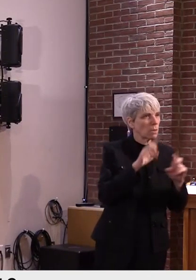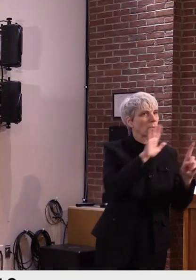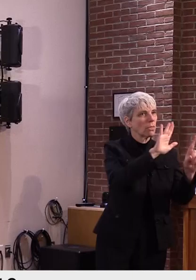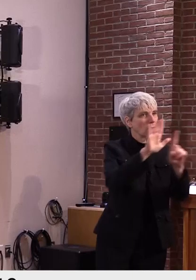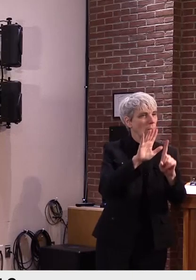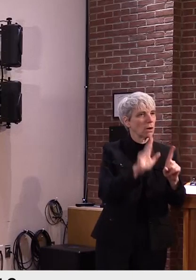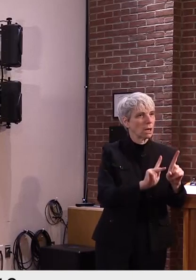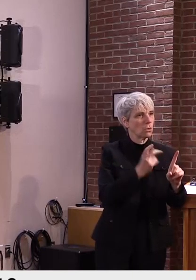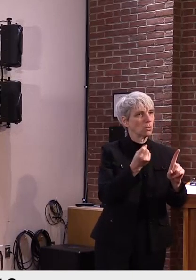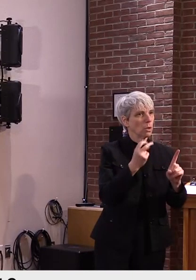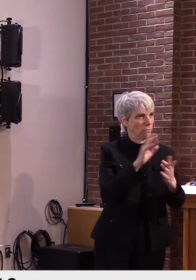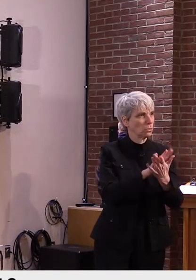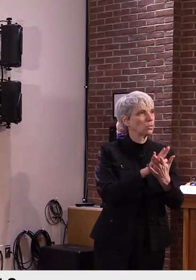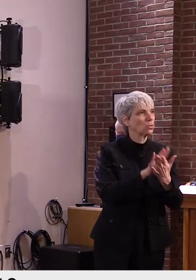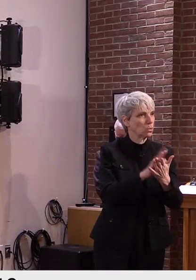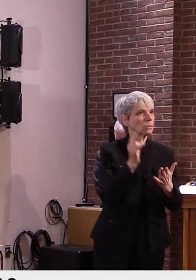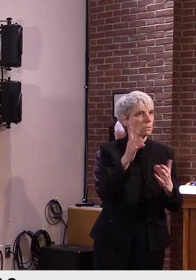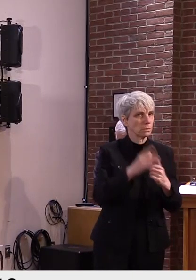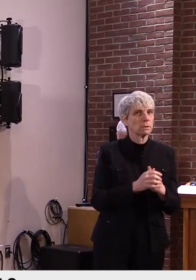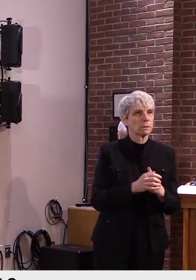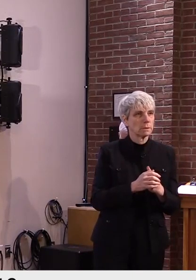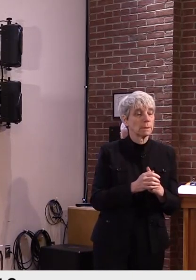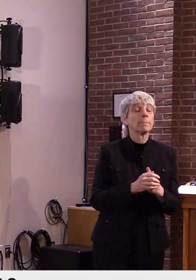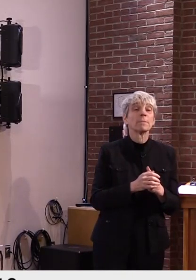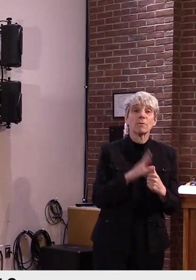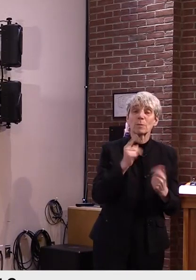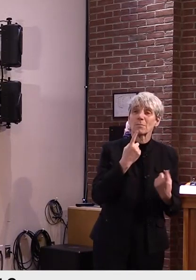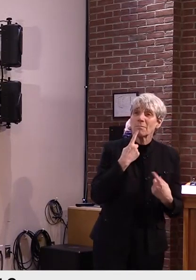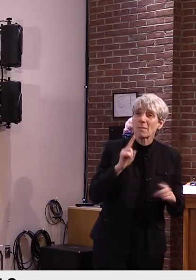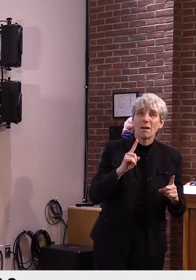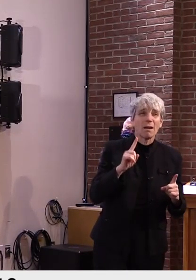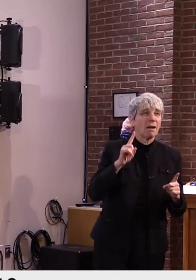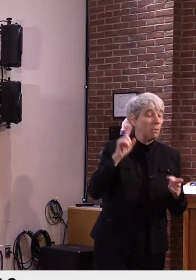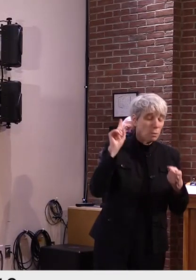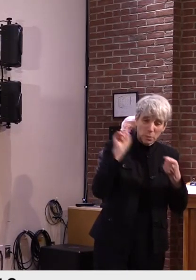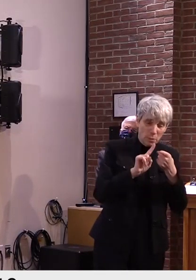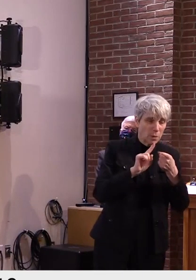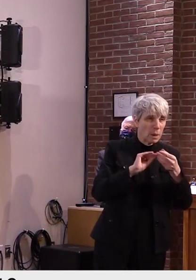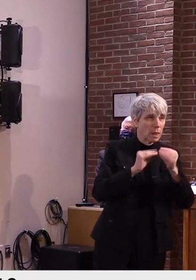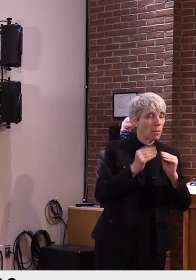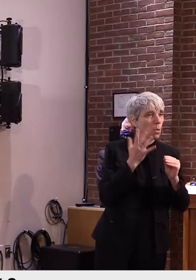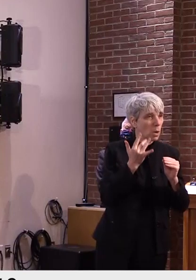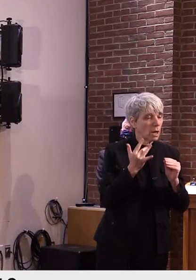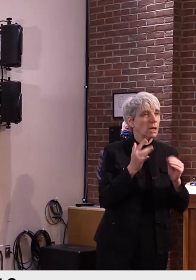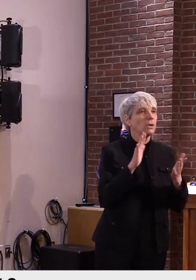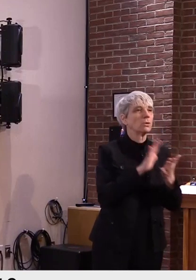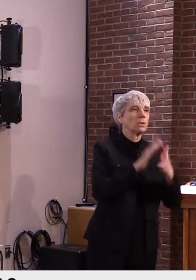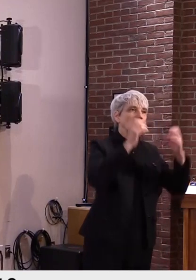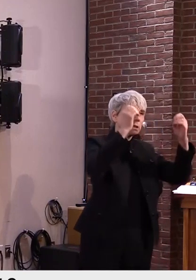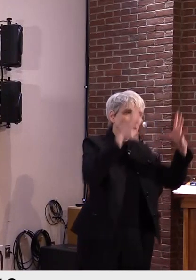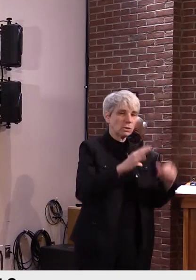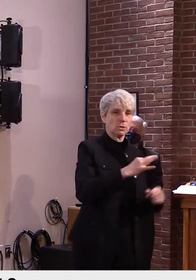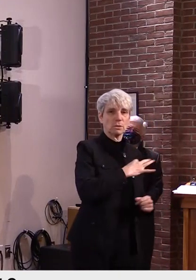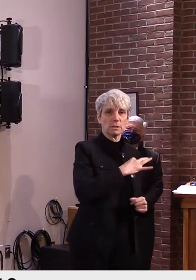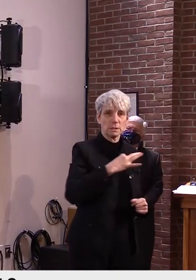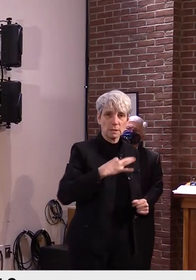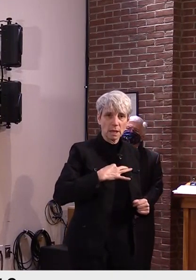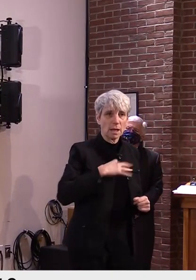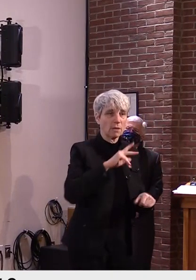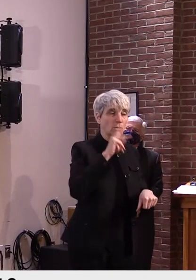One important reason for our success thus far is that our school administrators, teachers, and staff have been literally